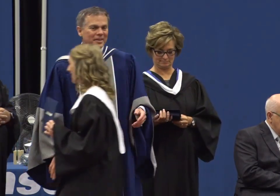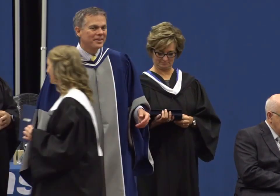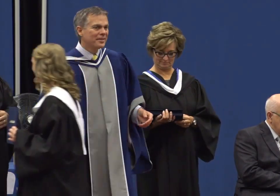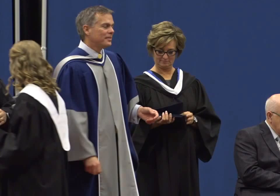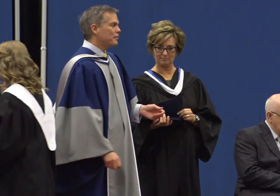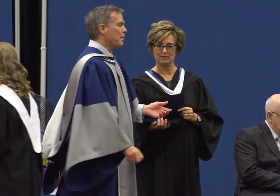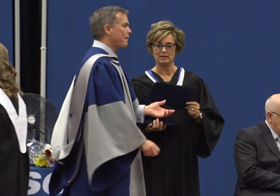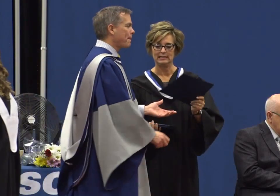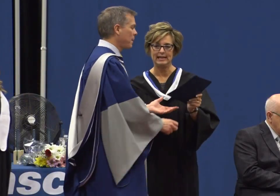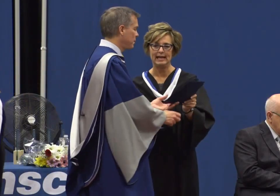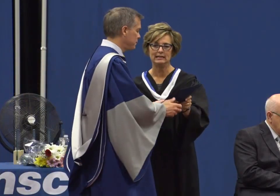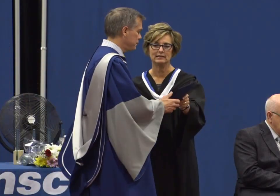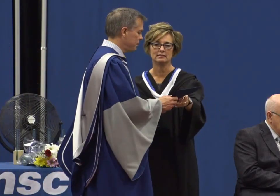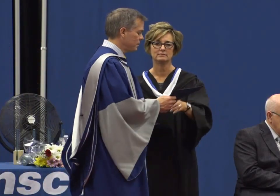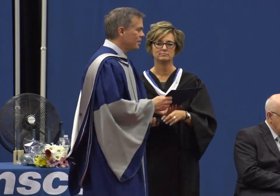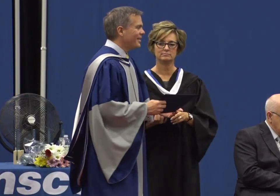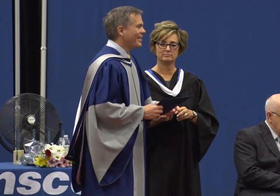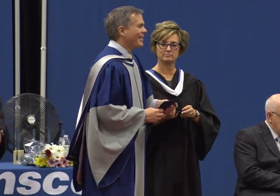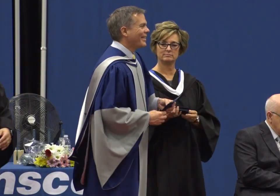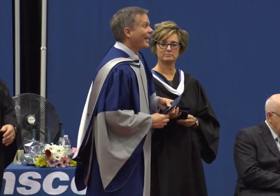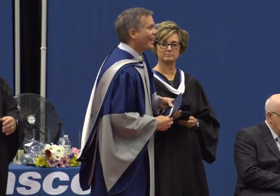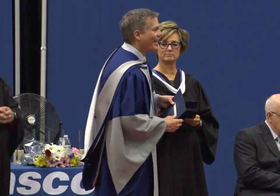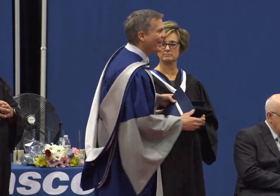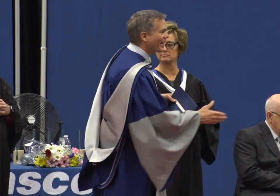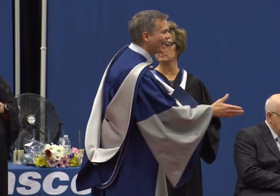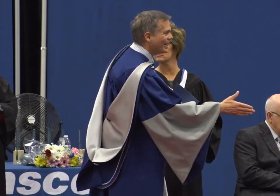Kaylin Mailman.